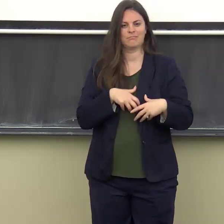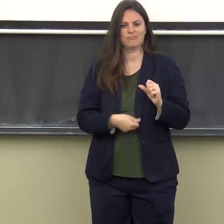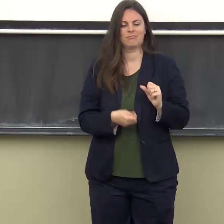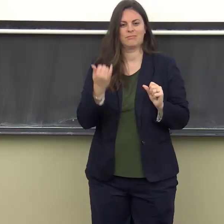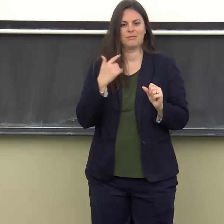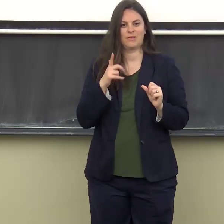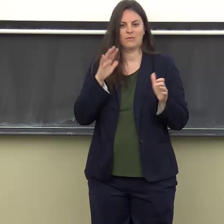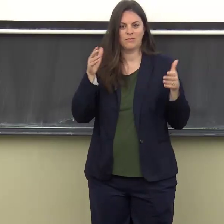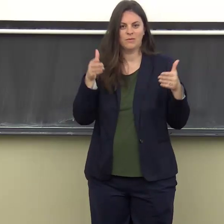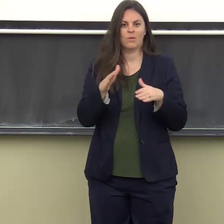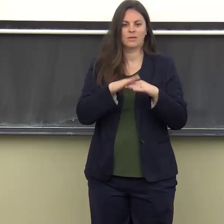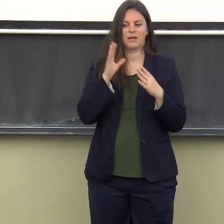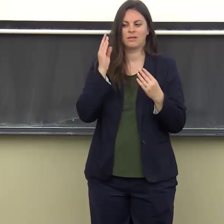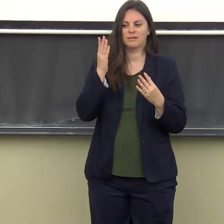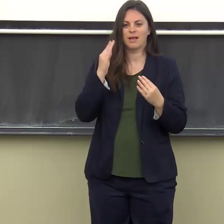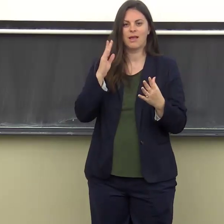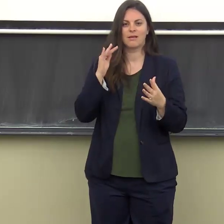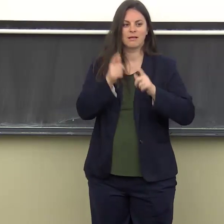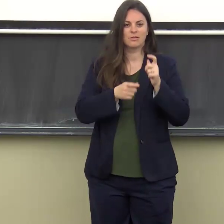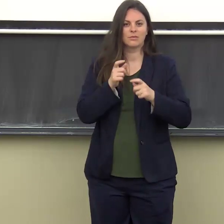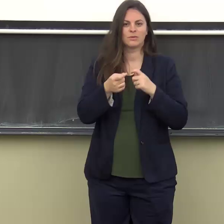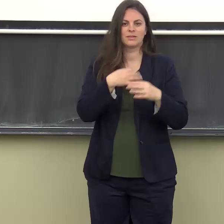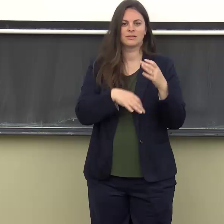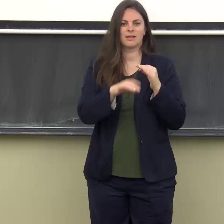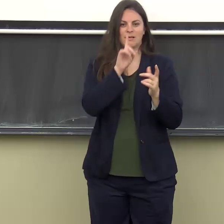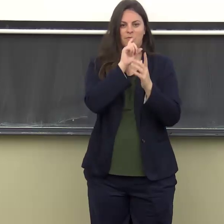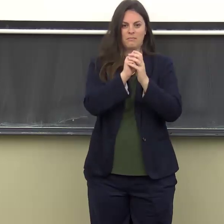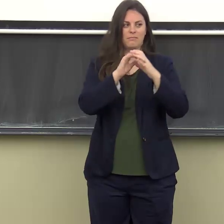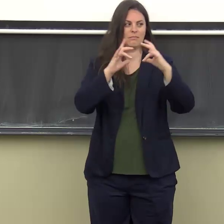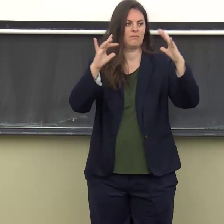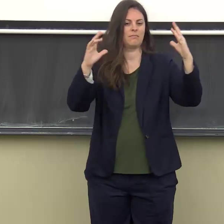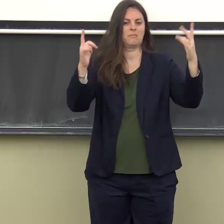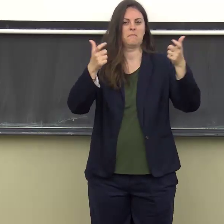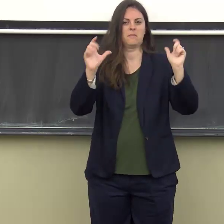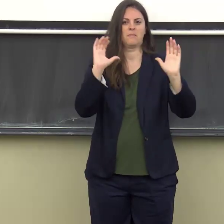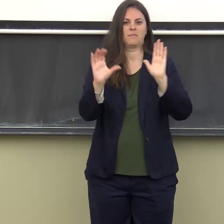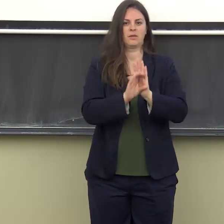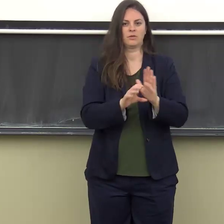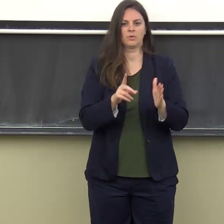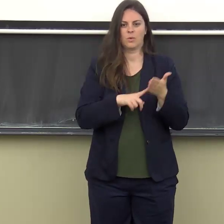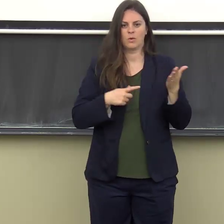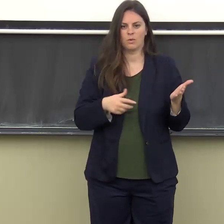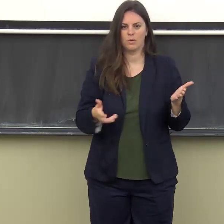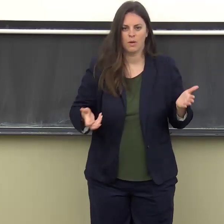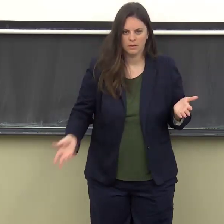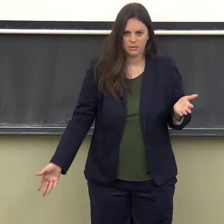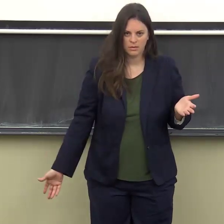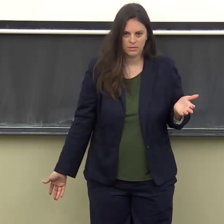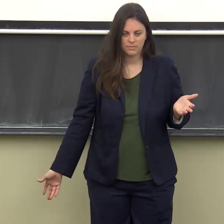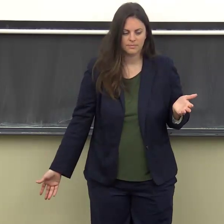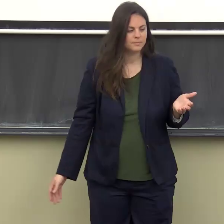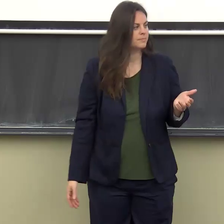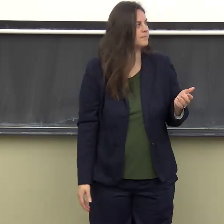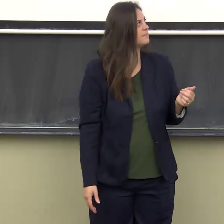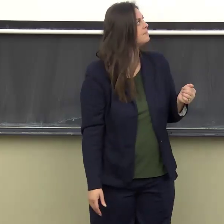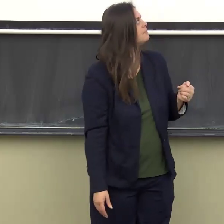about the thing as a whole or what we actually want out of that. Yeah, if I think